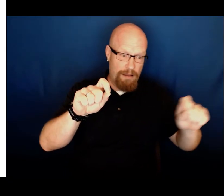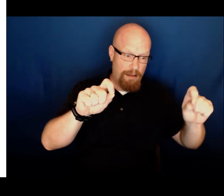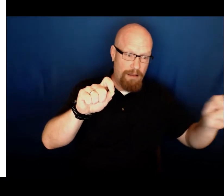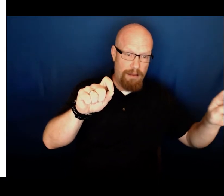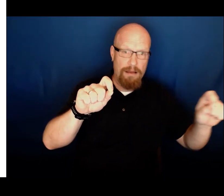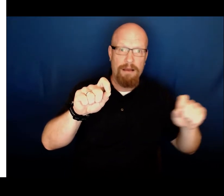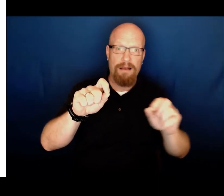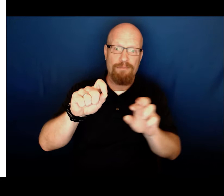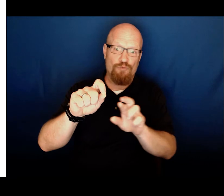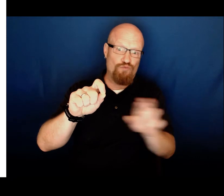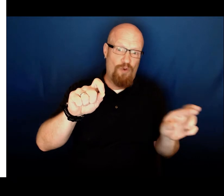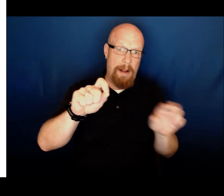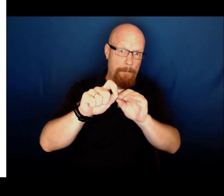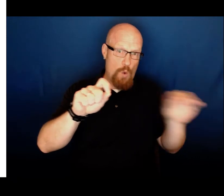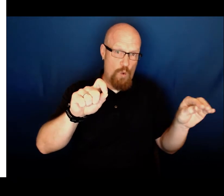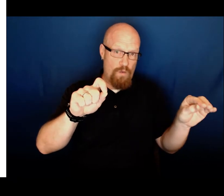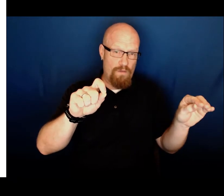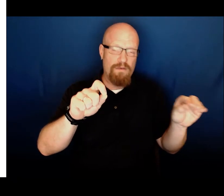right,